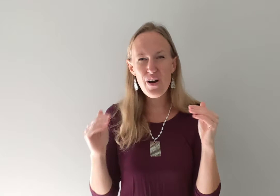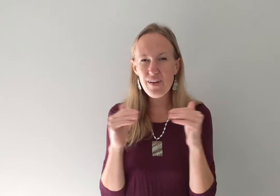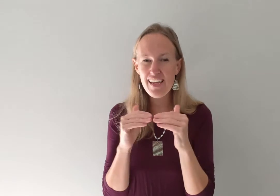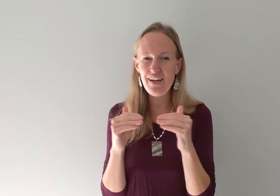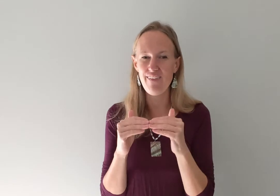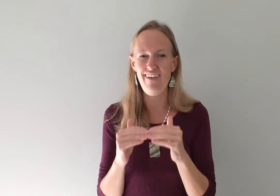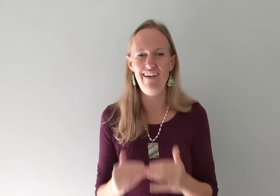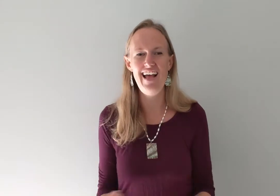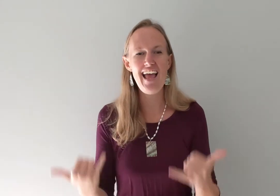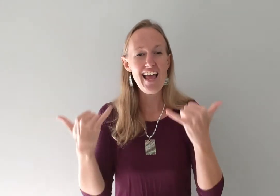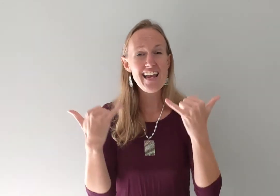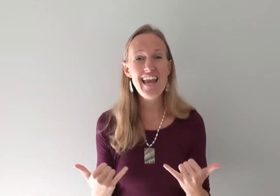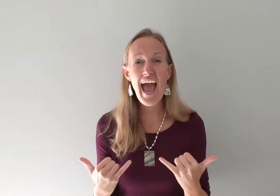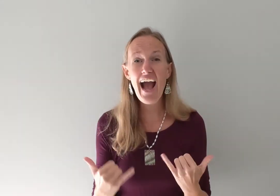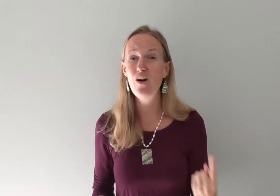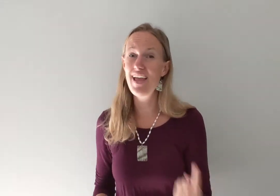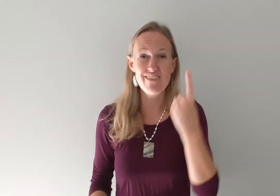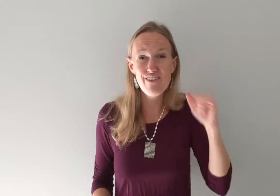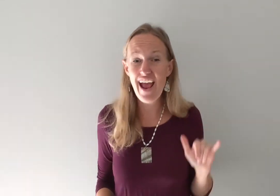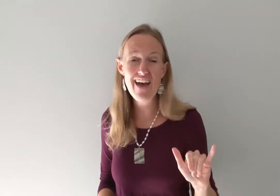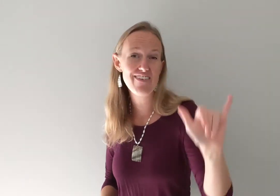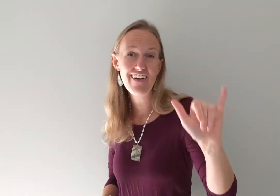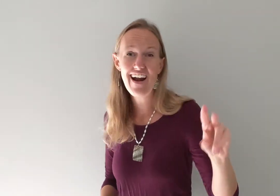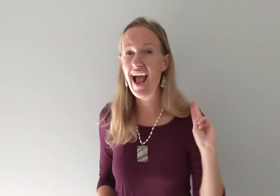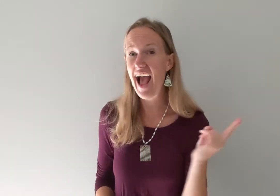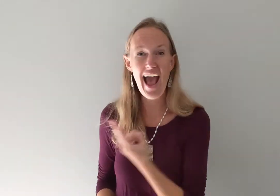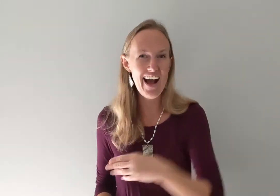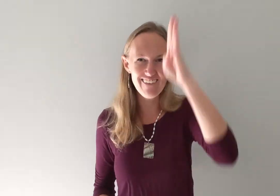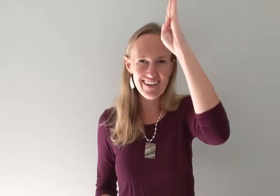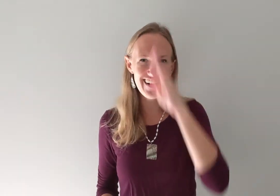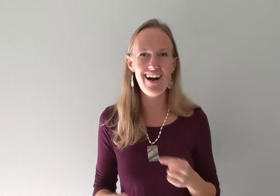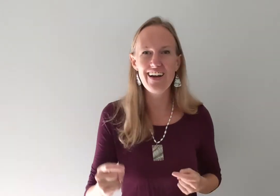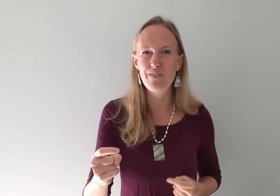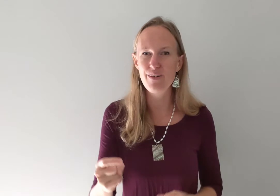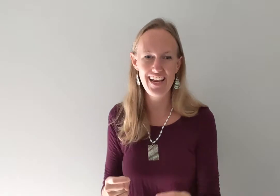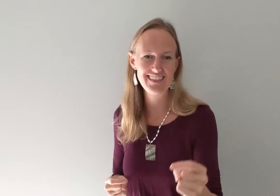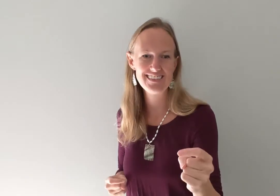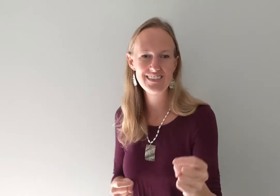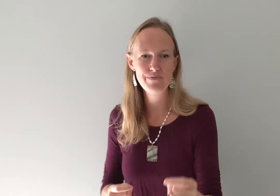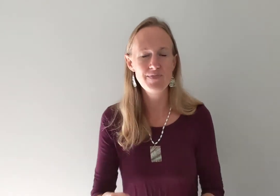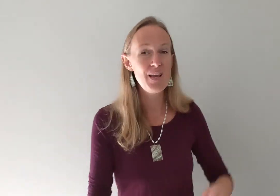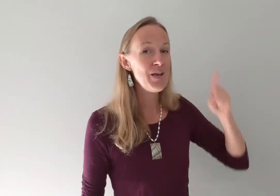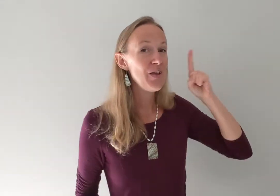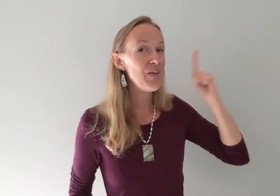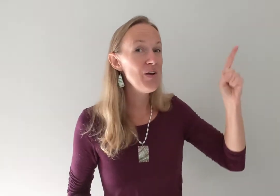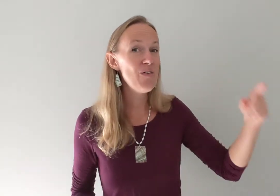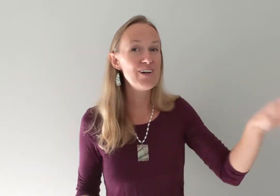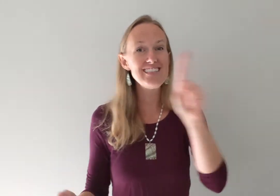no equal. Now and forever, our God reigns. Yours is